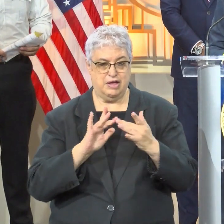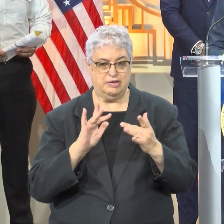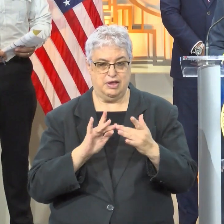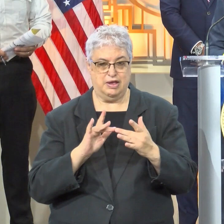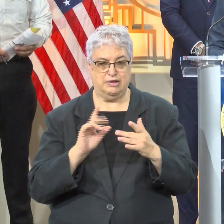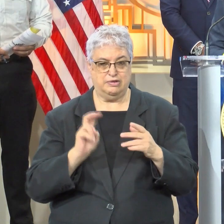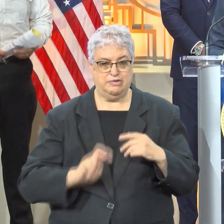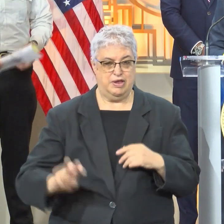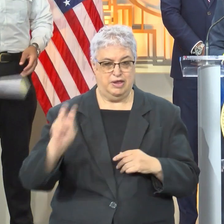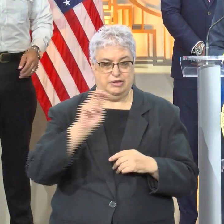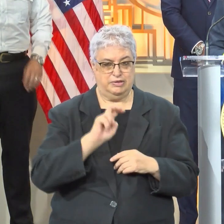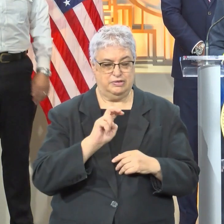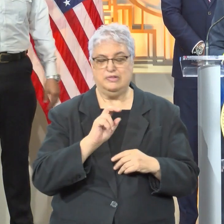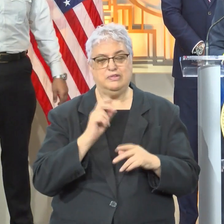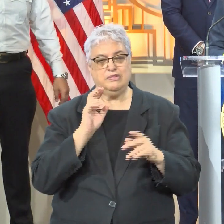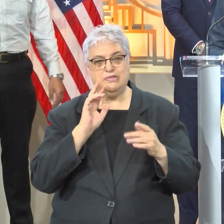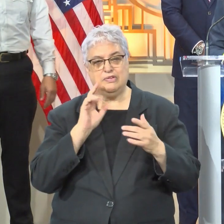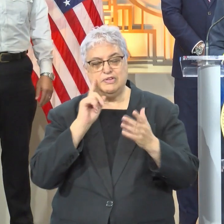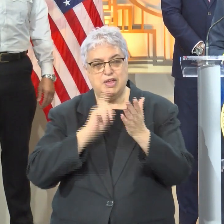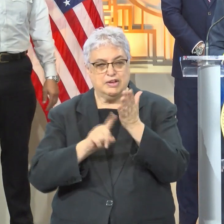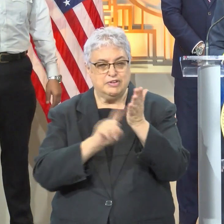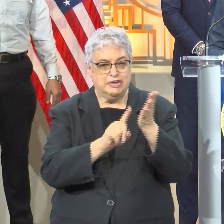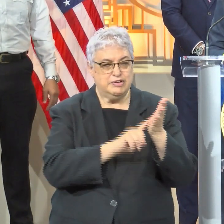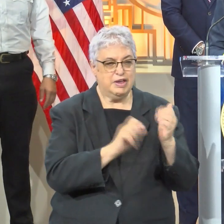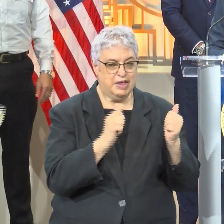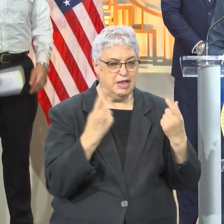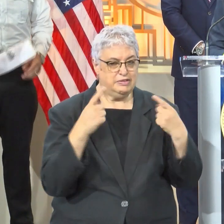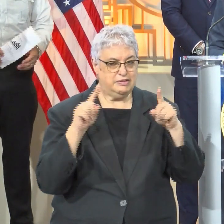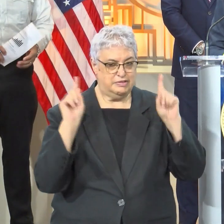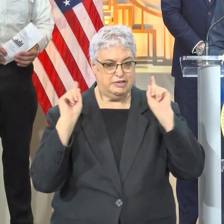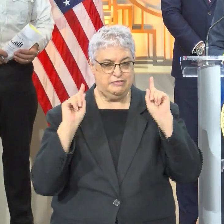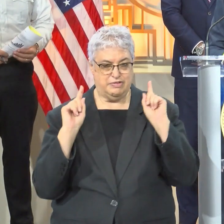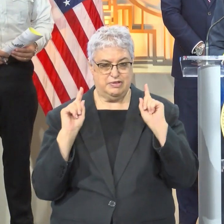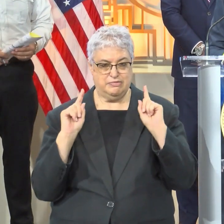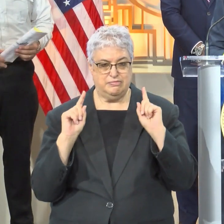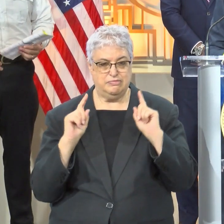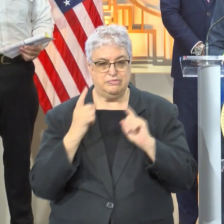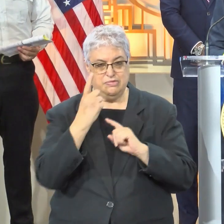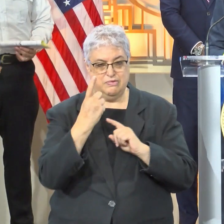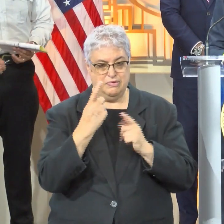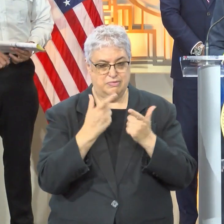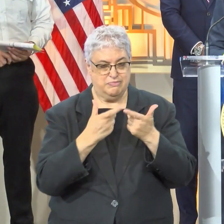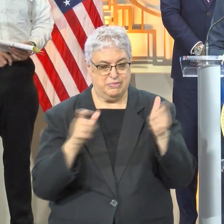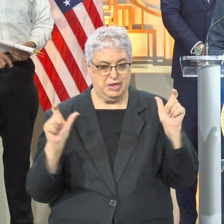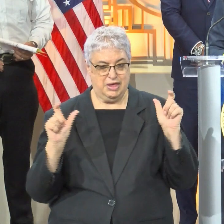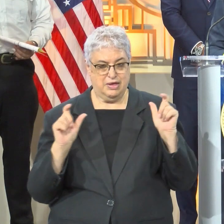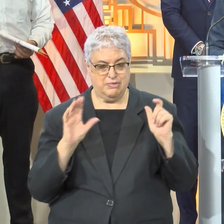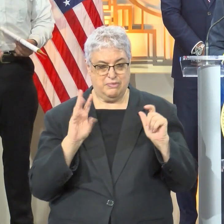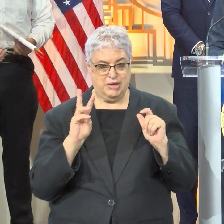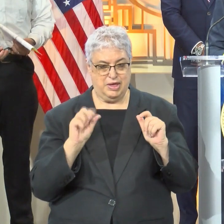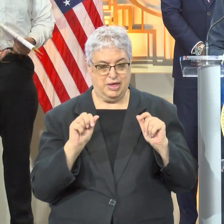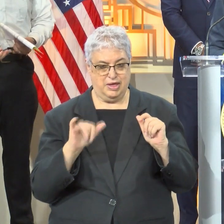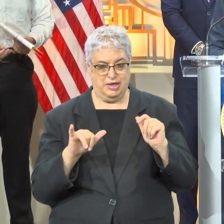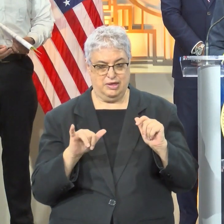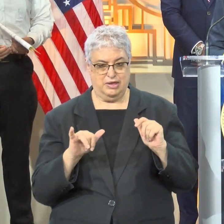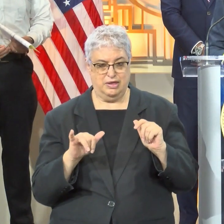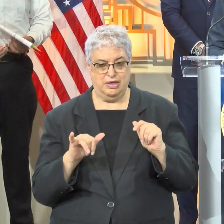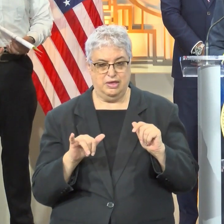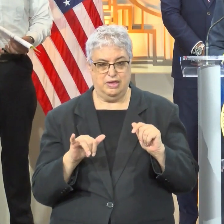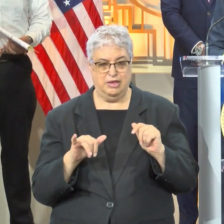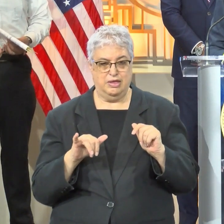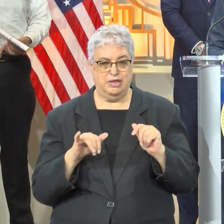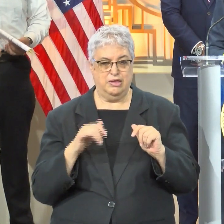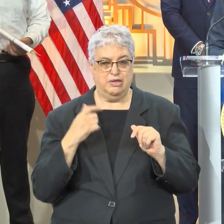tracing program can really be very effective. And one of the major tools that we have to reduce that